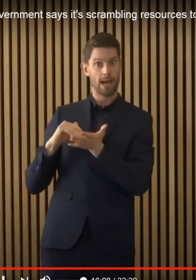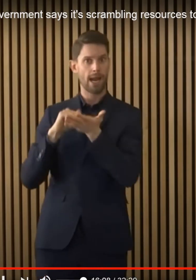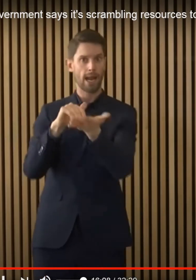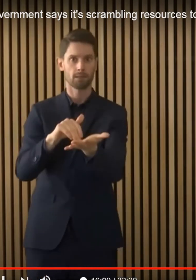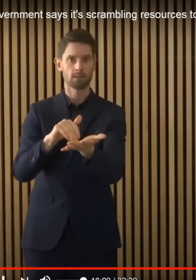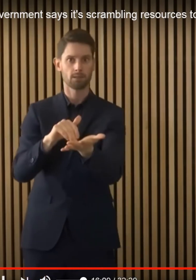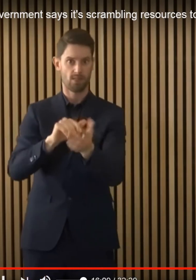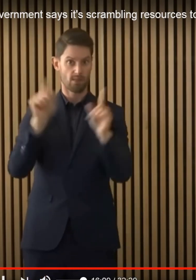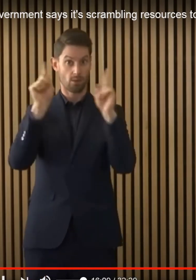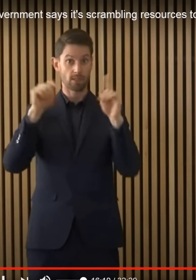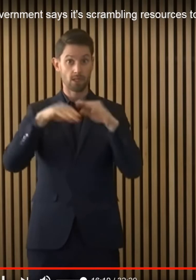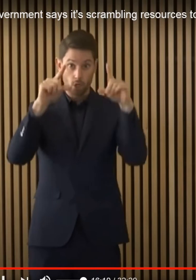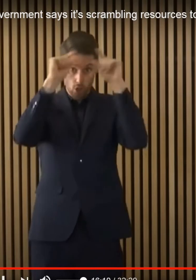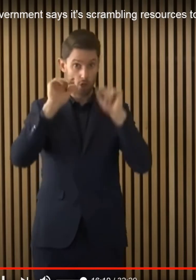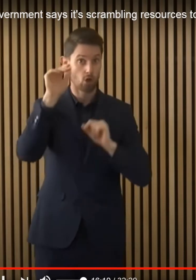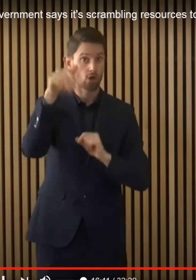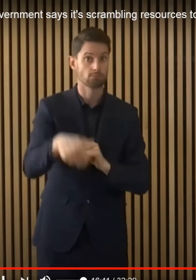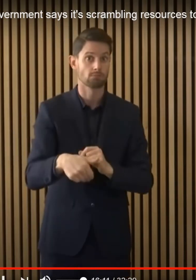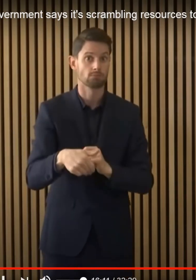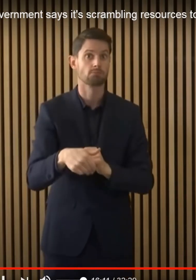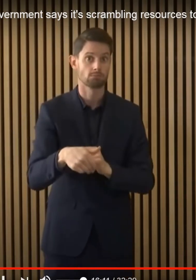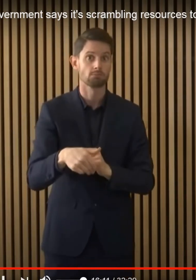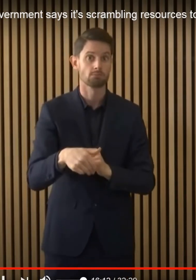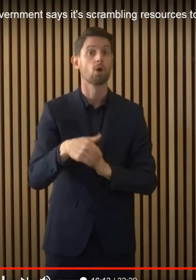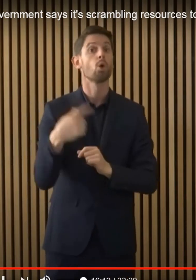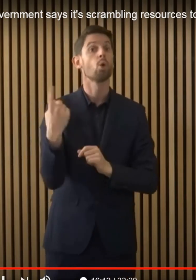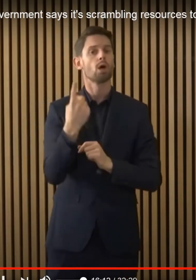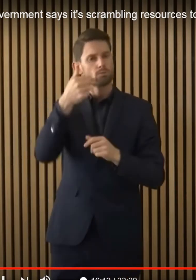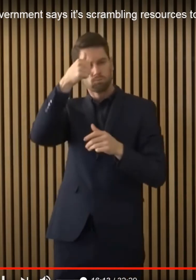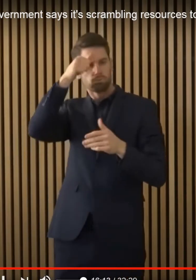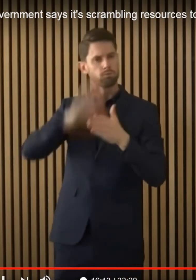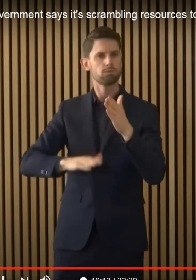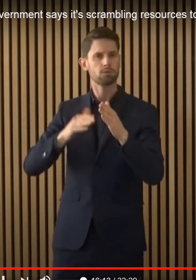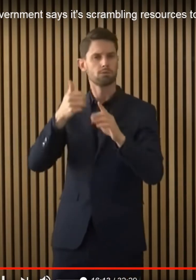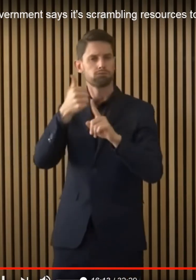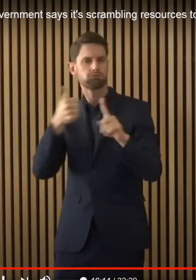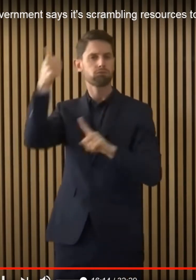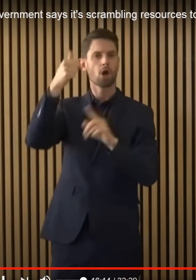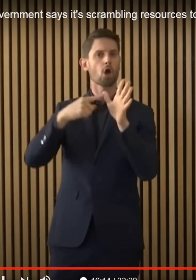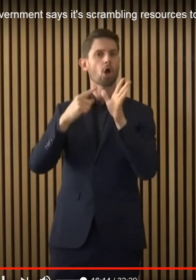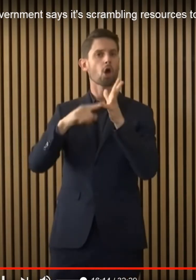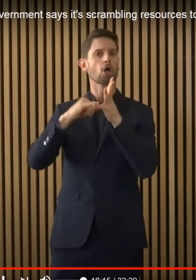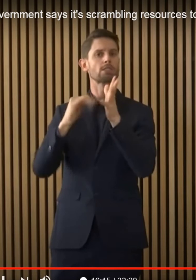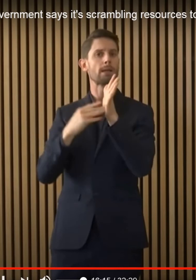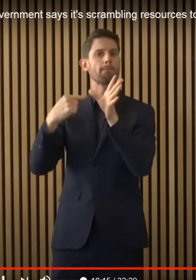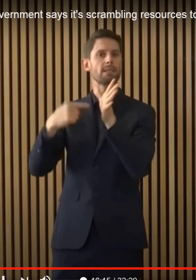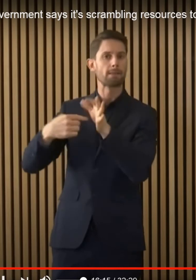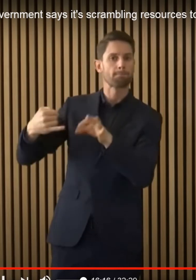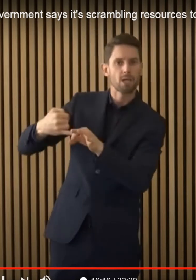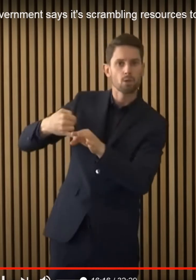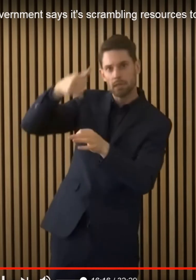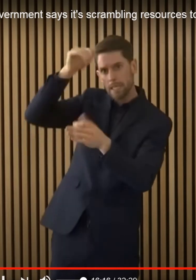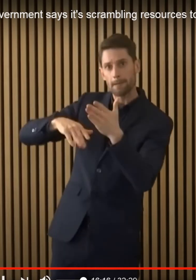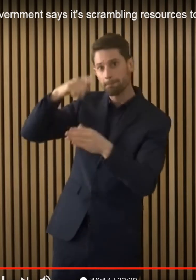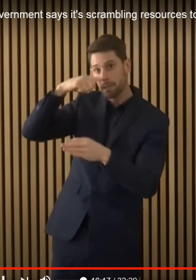more, but I'm aware, as we've heard, my colleagues with OSMAT training, nurses from South Australia are on the way to help